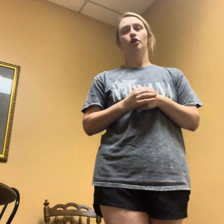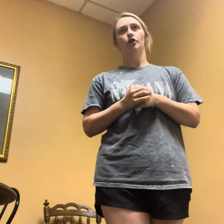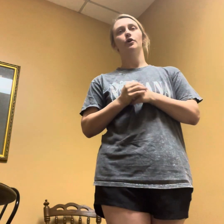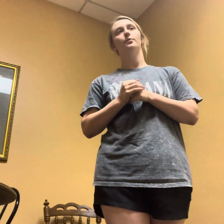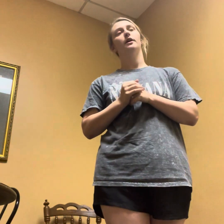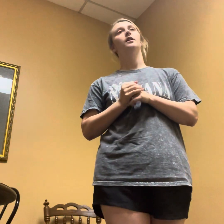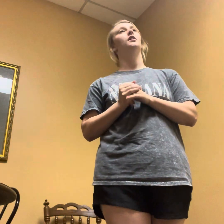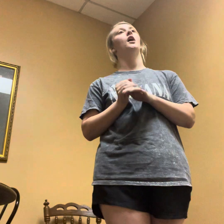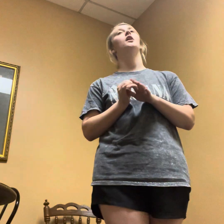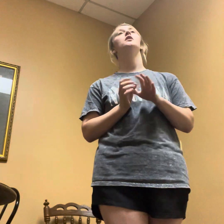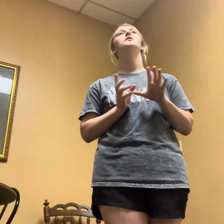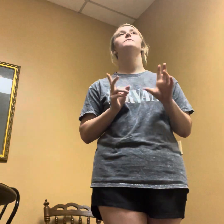group.